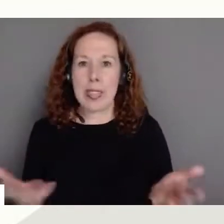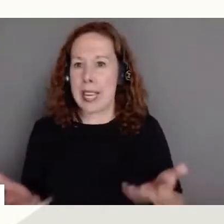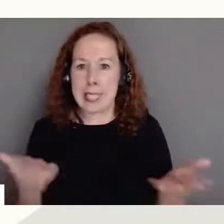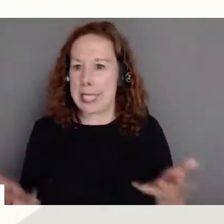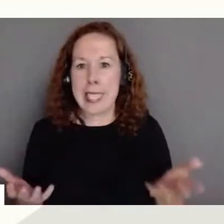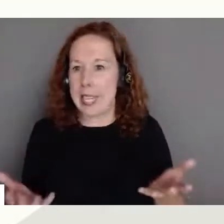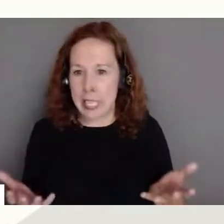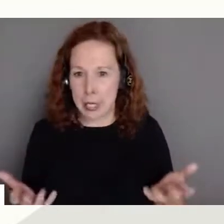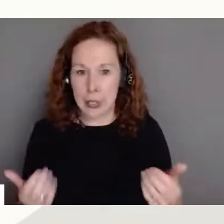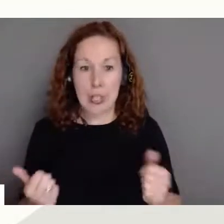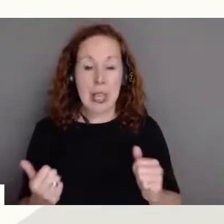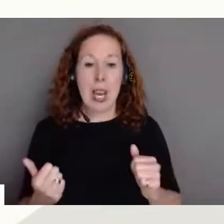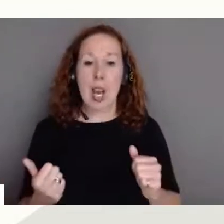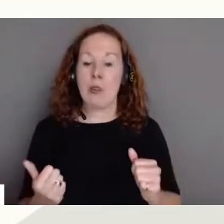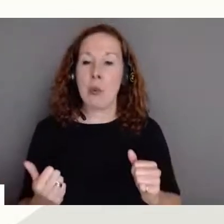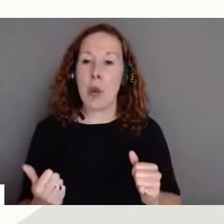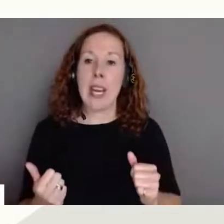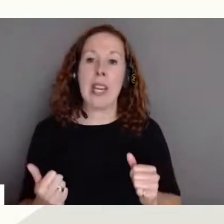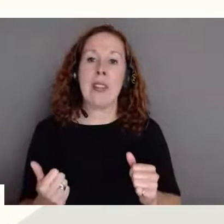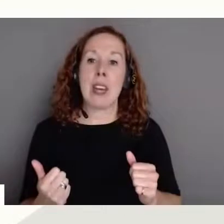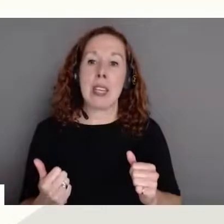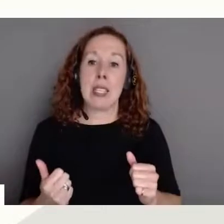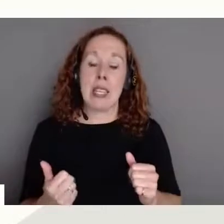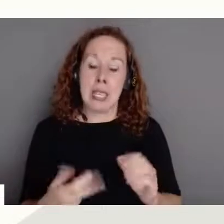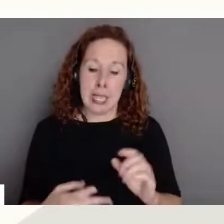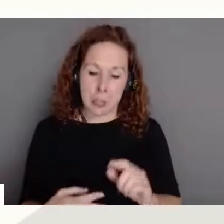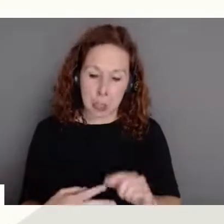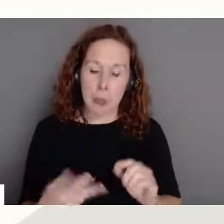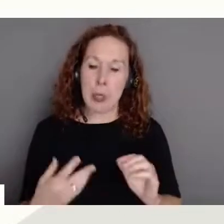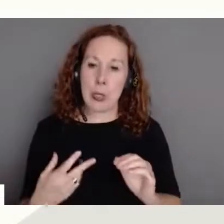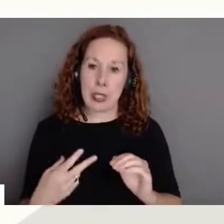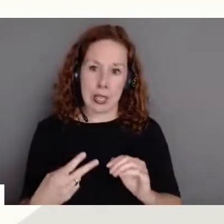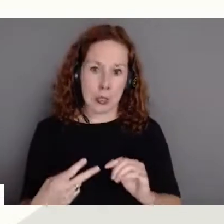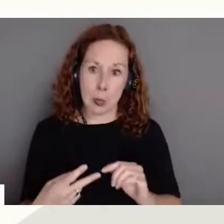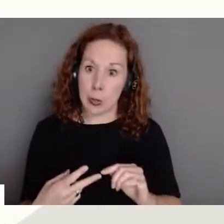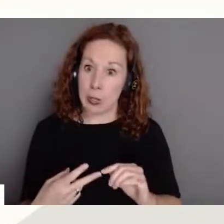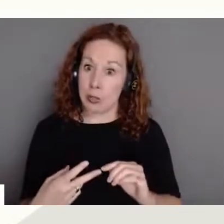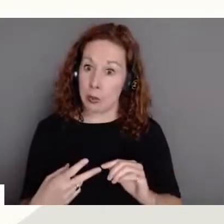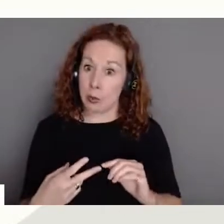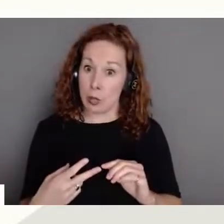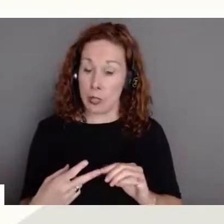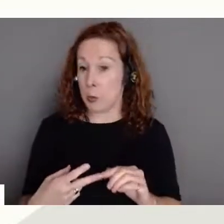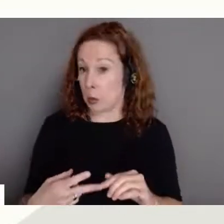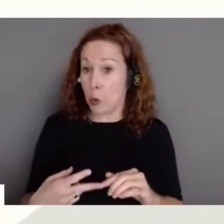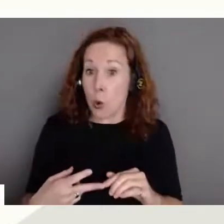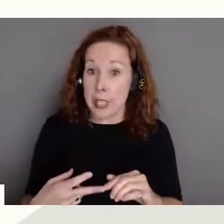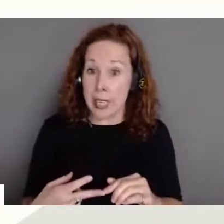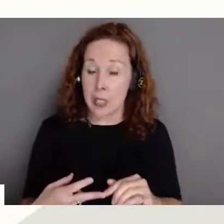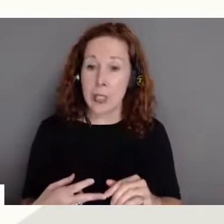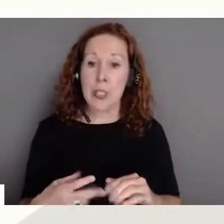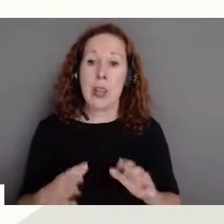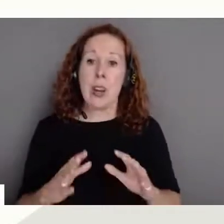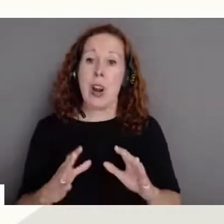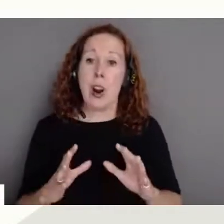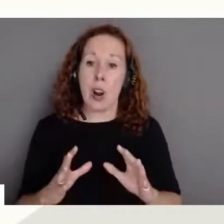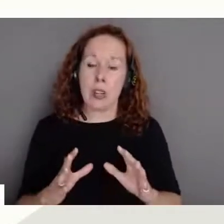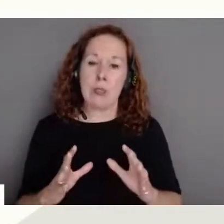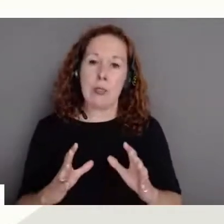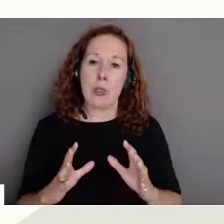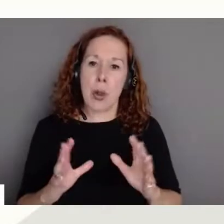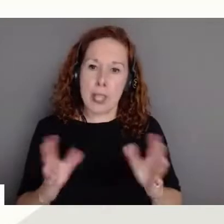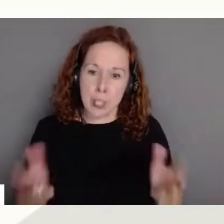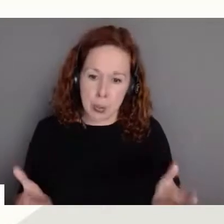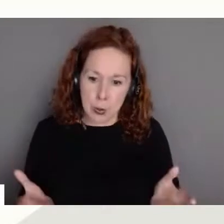new within the last say 10 years of a Yeah. way that interpreters and interpreter coordinators